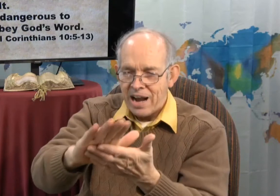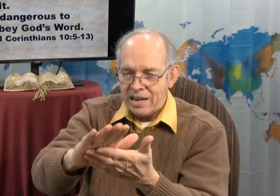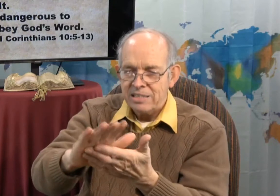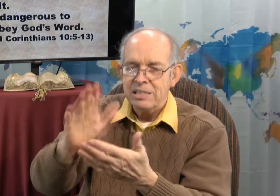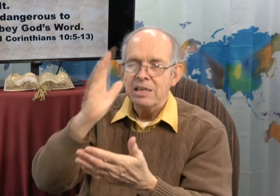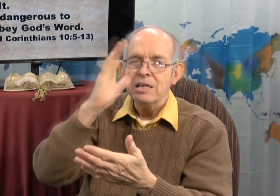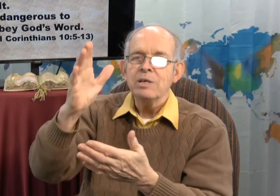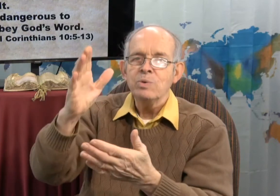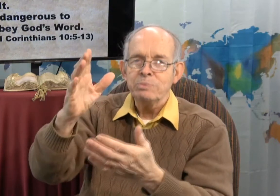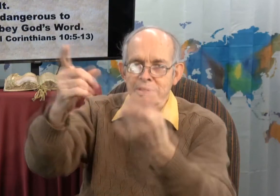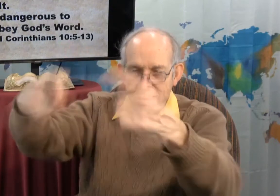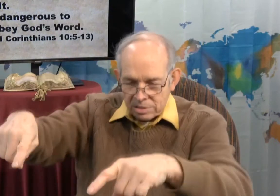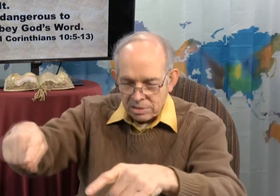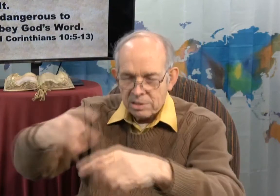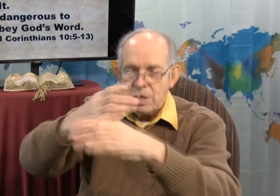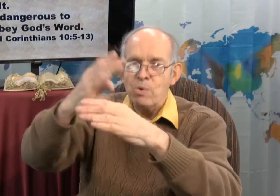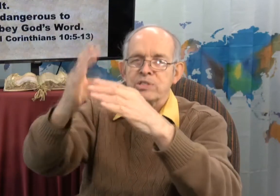sanctify with the result.